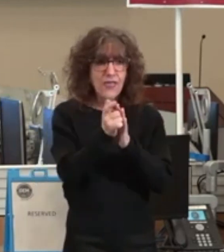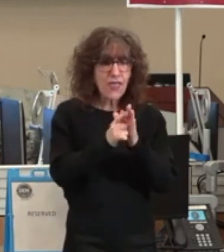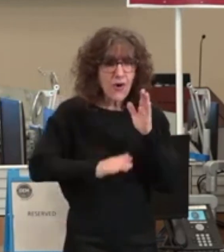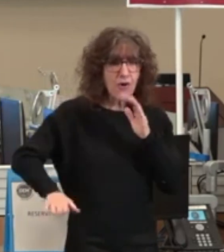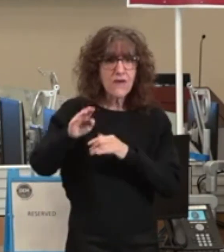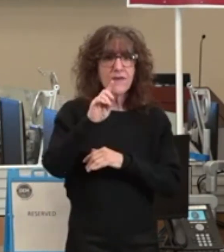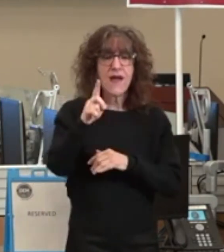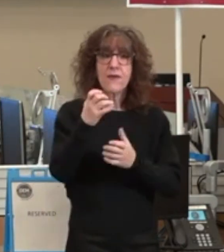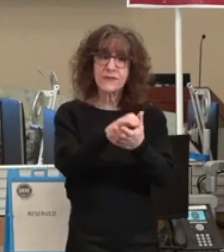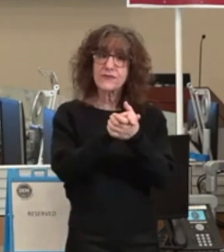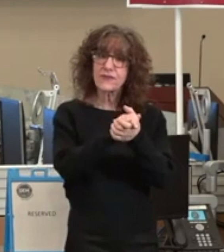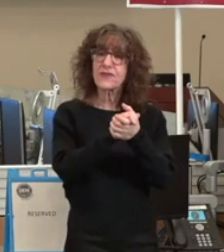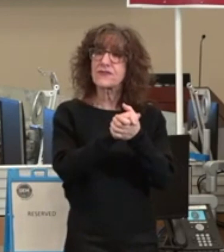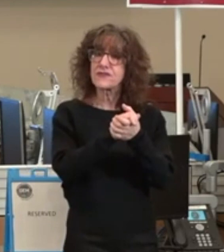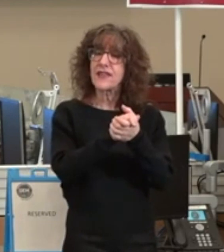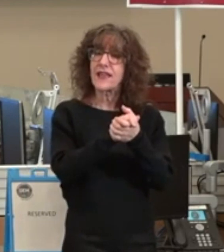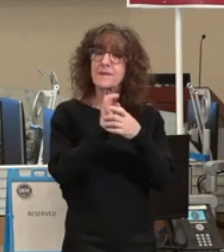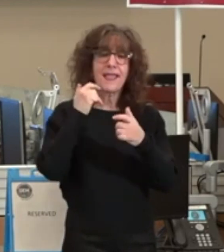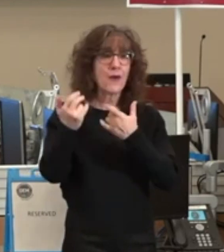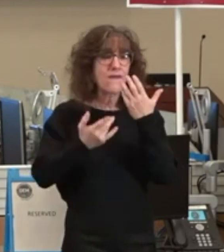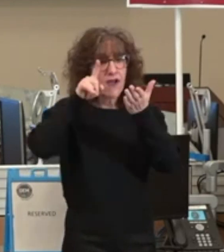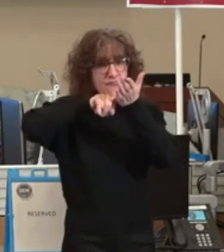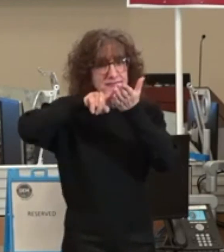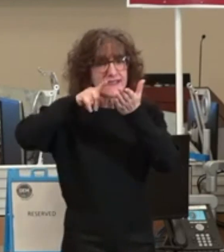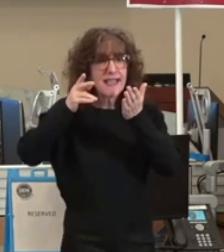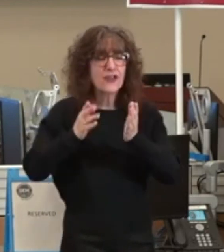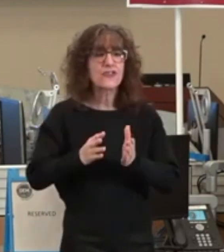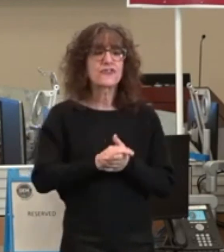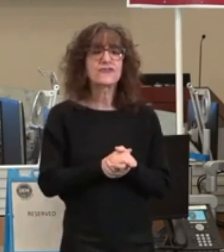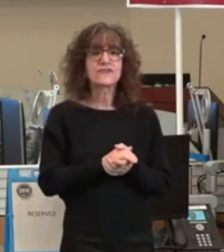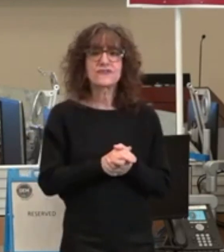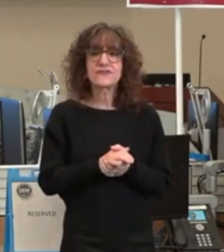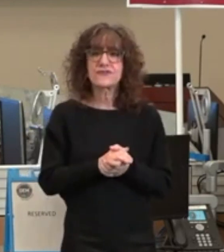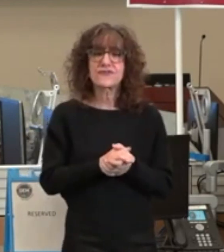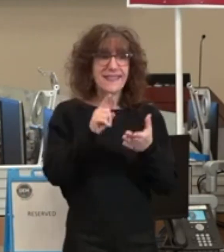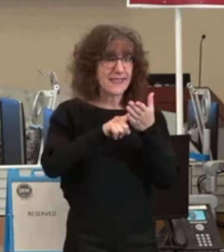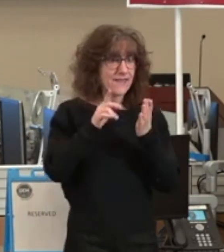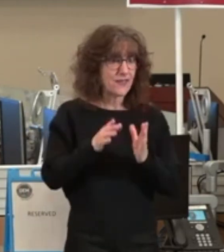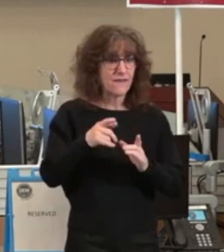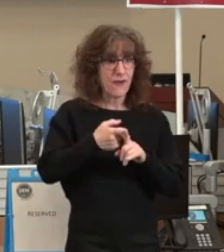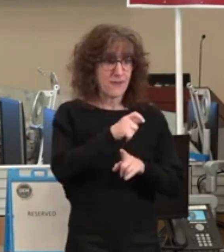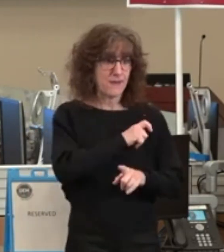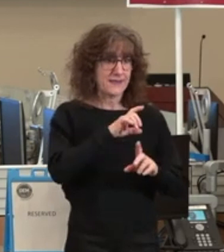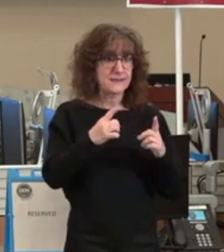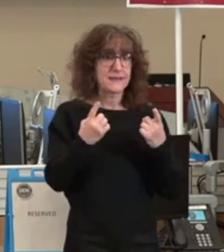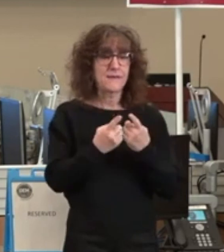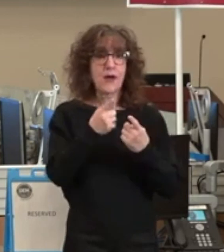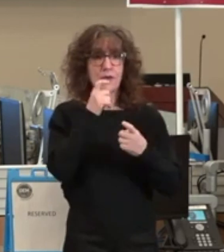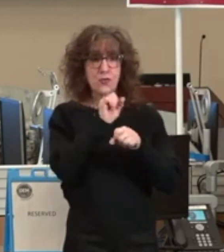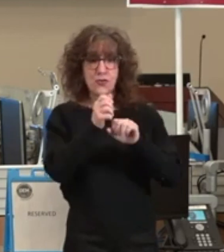I really just want to congratulate our fire investigators, the investigators from the police department who worked